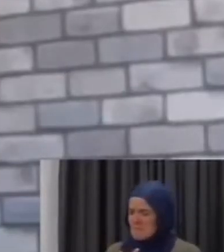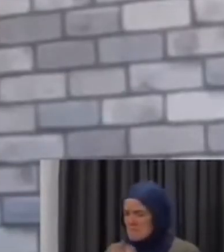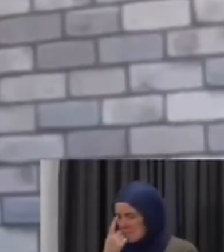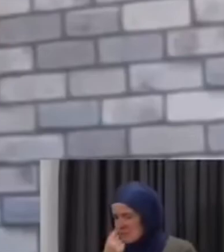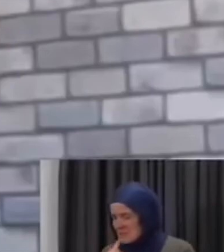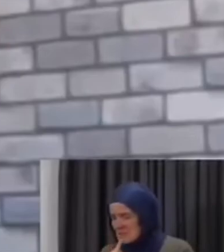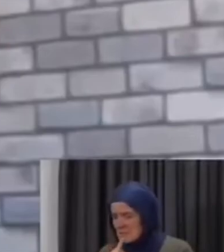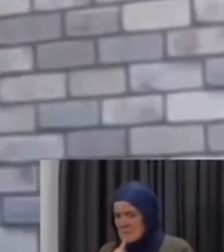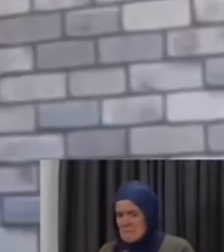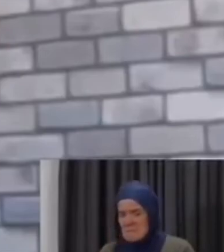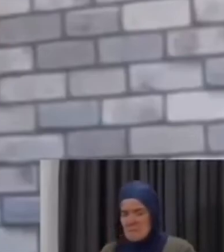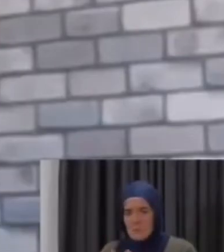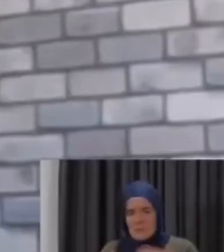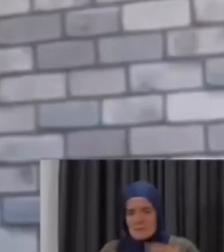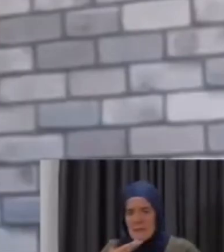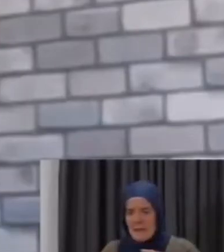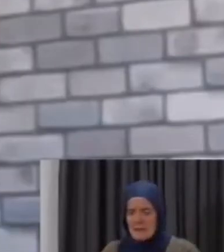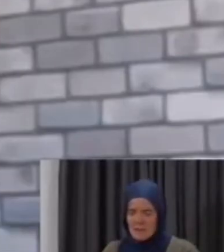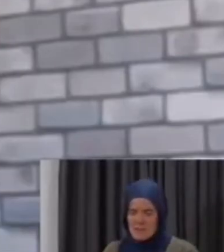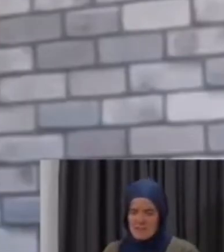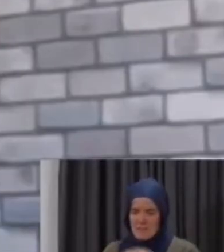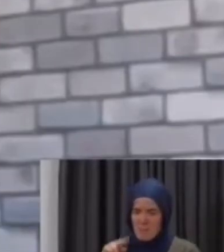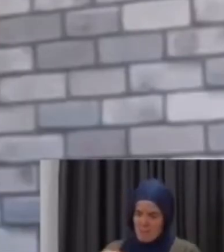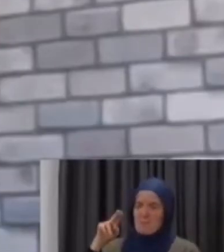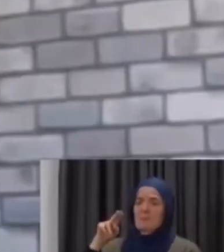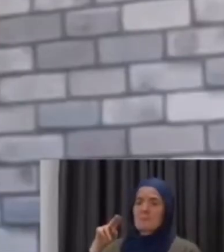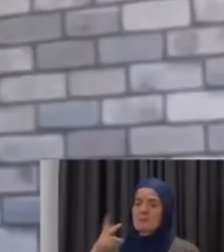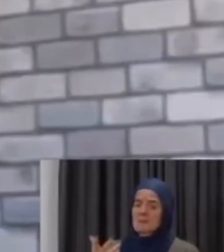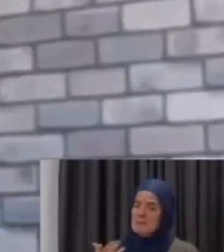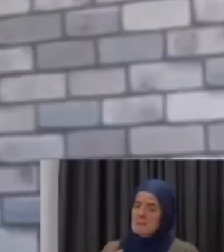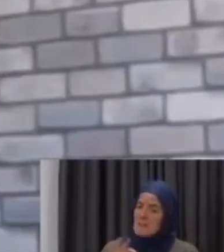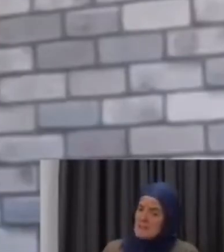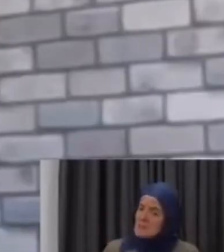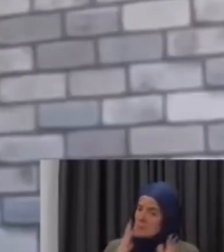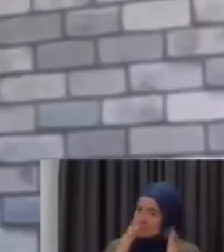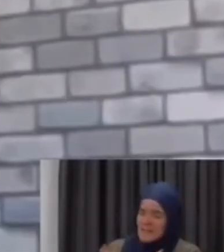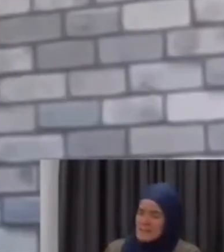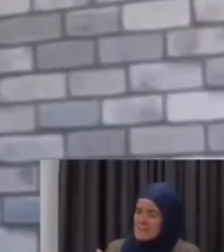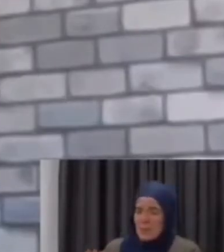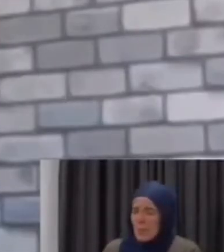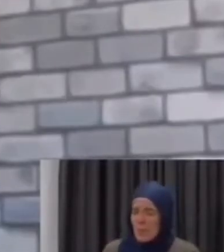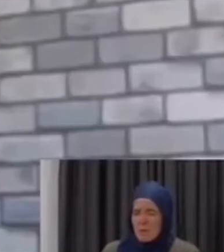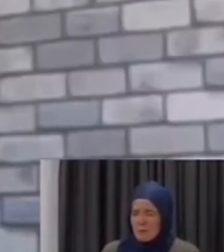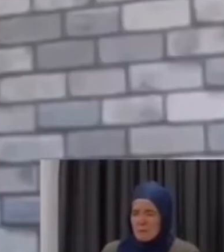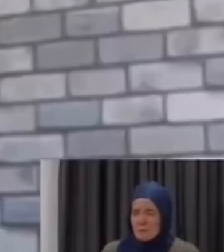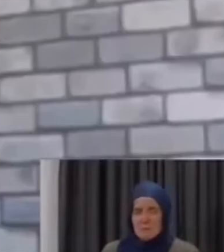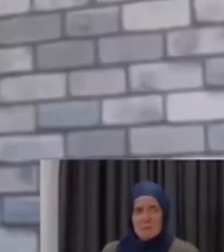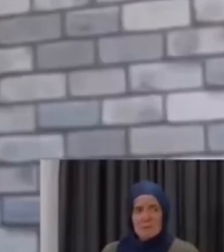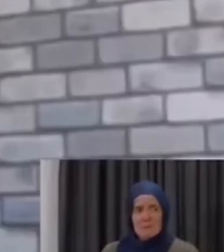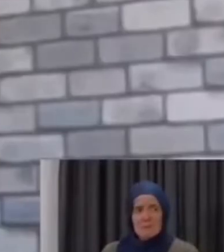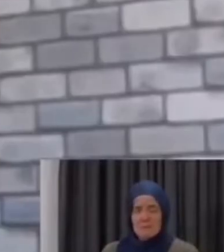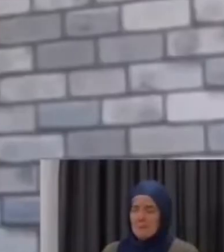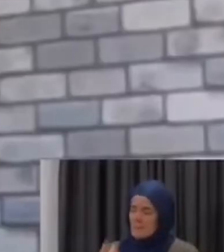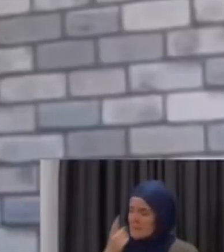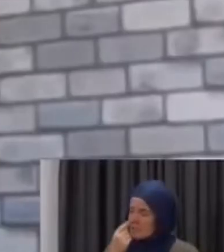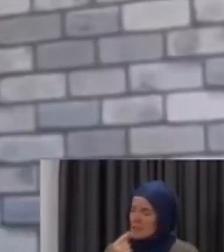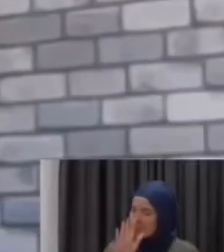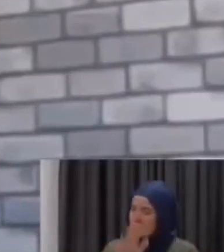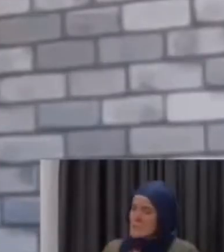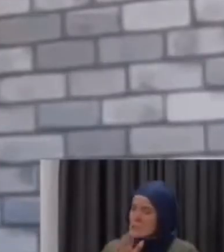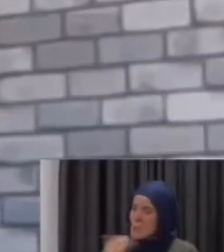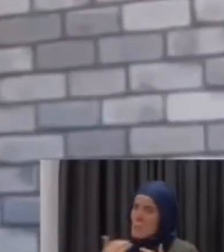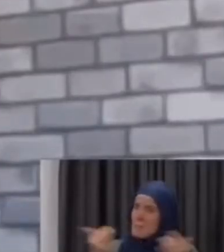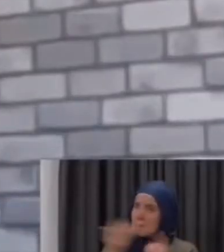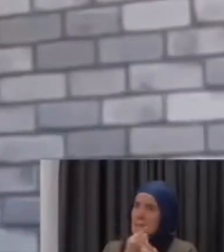why that spike may have occurred, whether it's to do with testing or anything like that, and just provide the public with a bit of reassurance